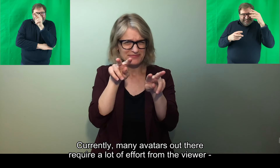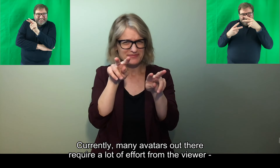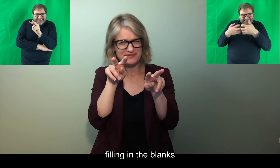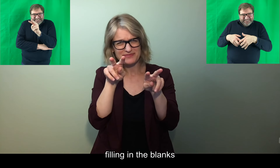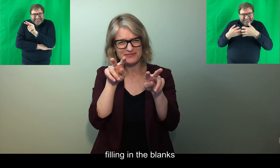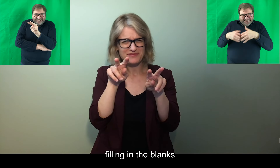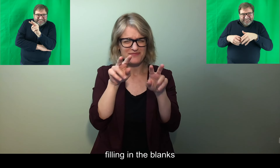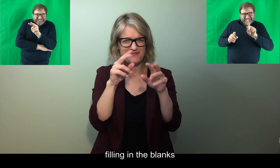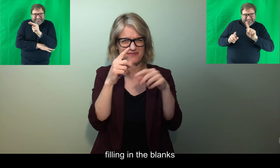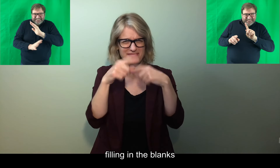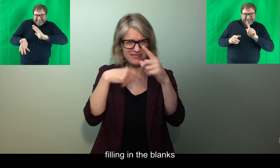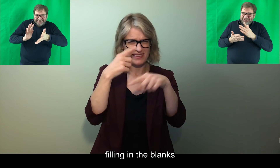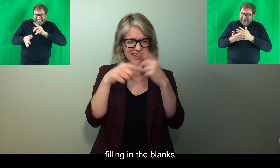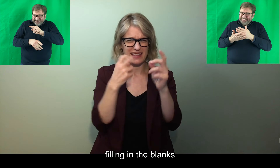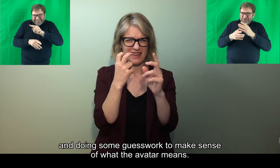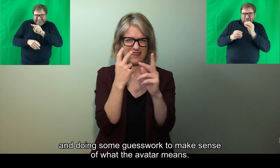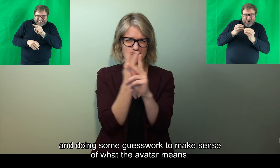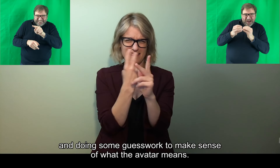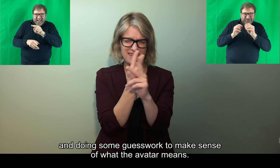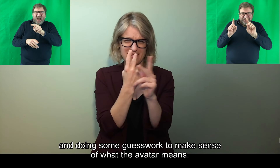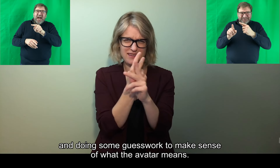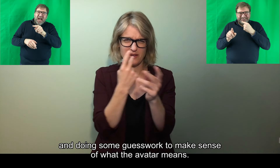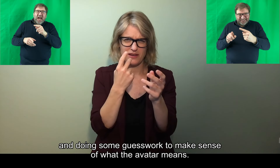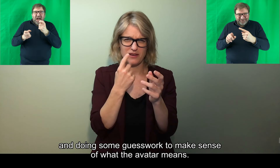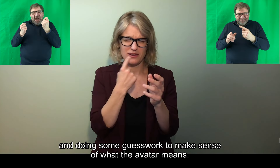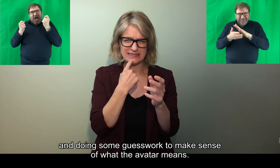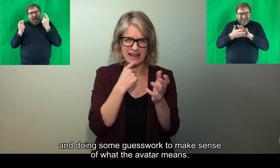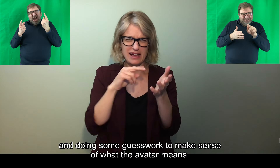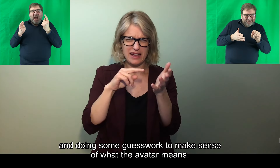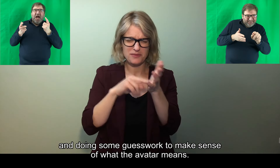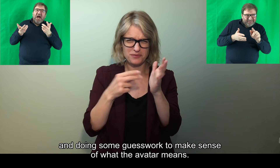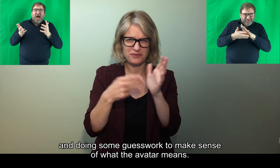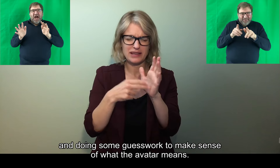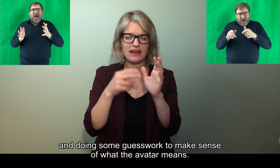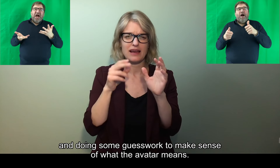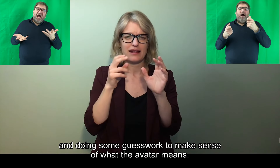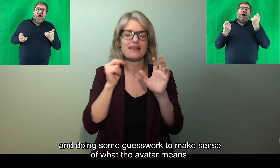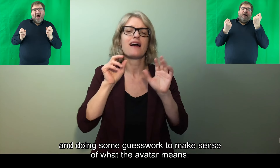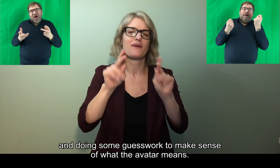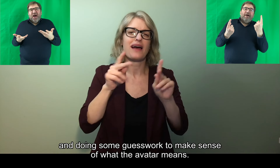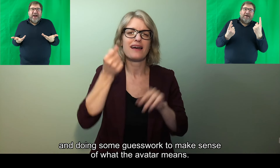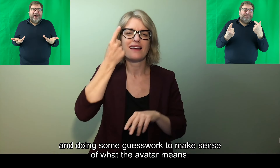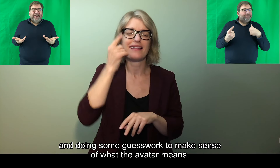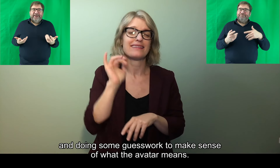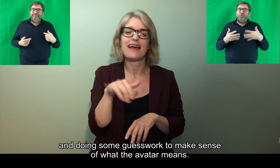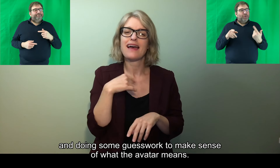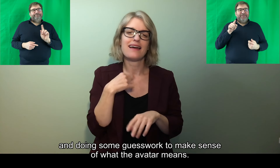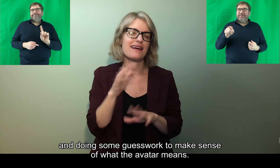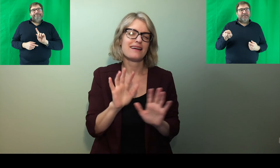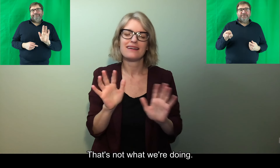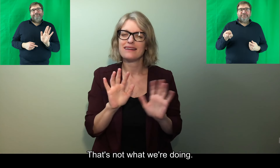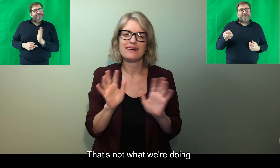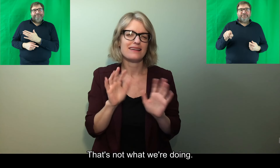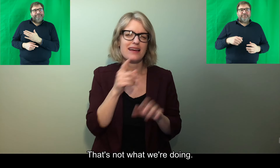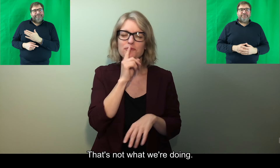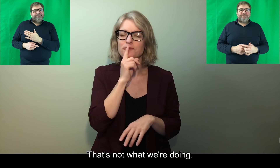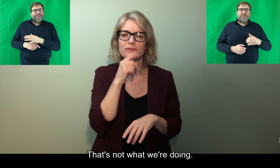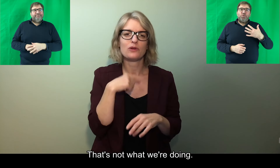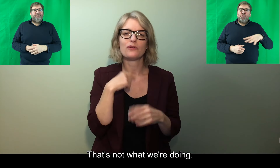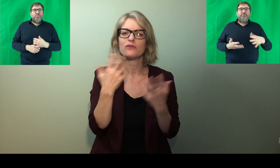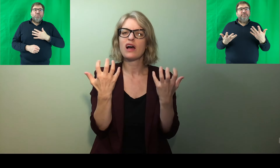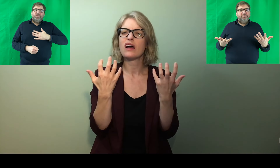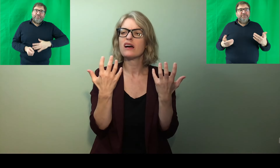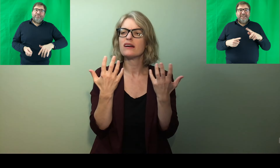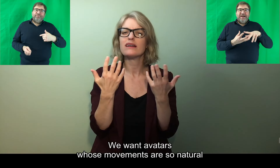viewer, filling in the blanks and doing some guesswork to make sense of what the avatar means. That's not what we're